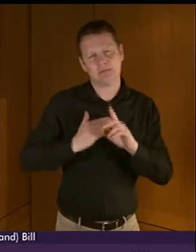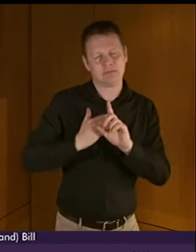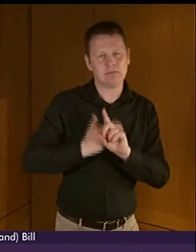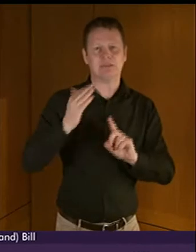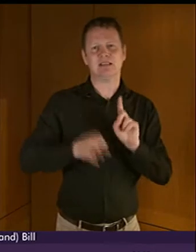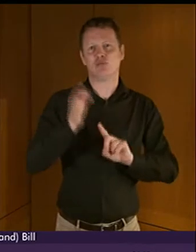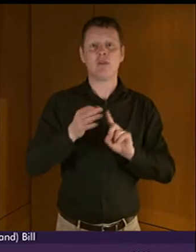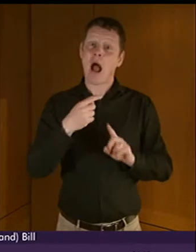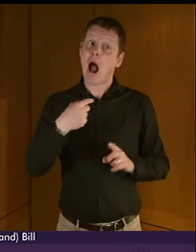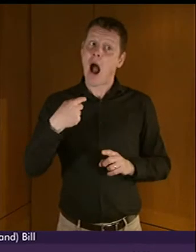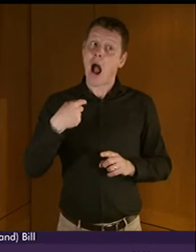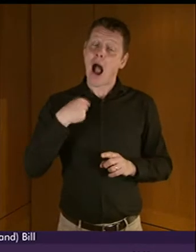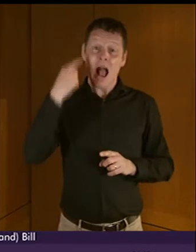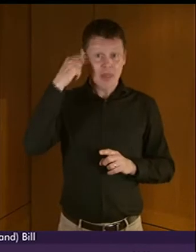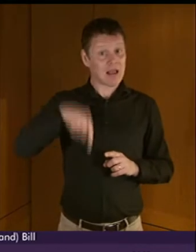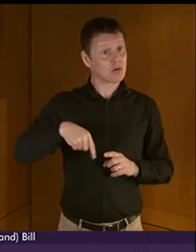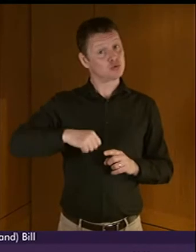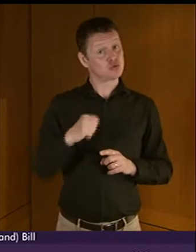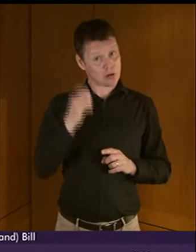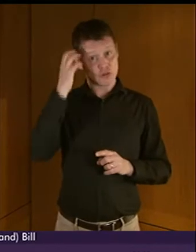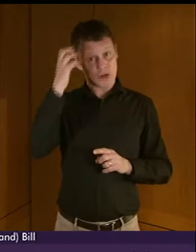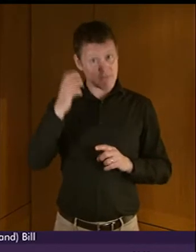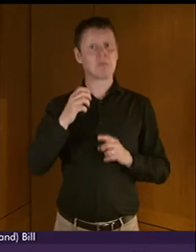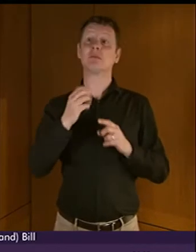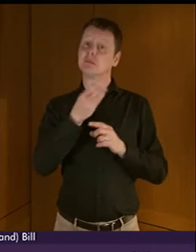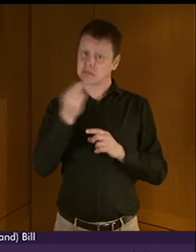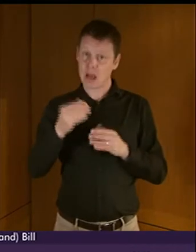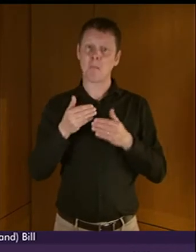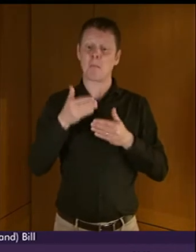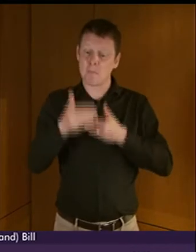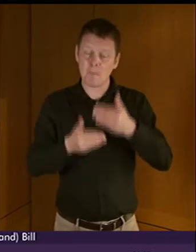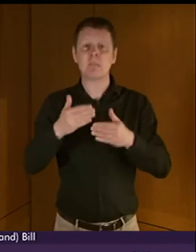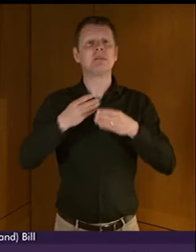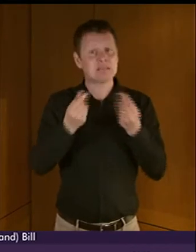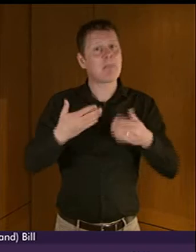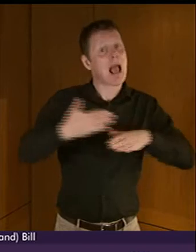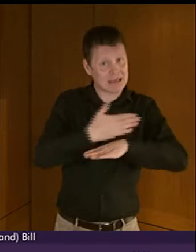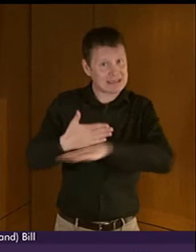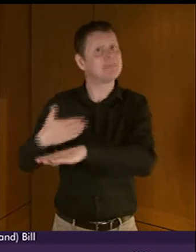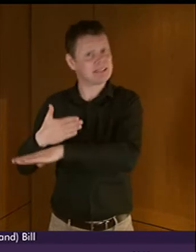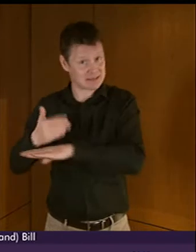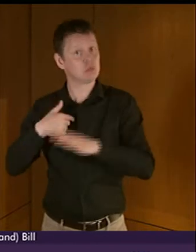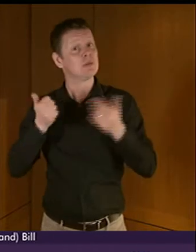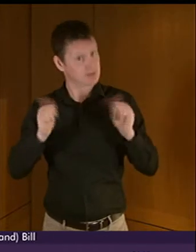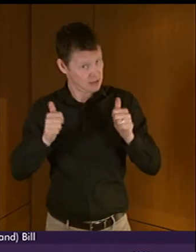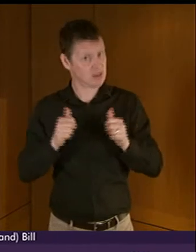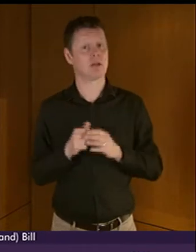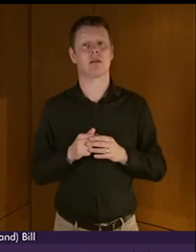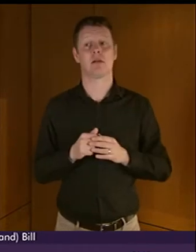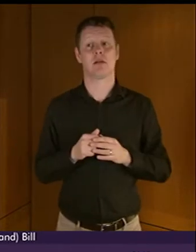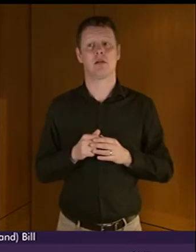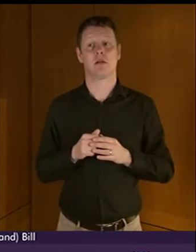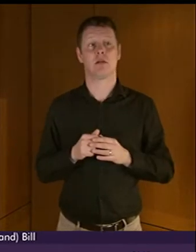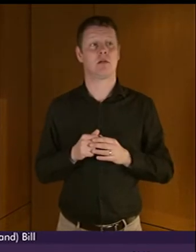Government has already taken steps to promote and support BSL through a number of activities. They have worked closely with the